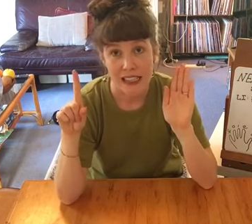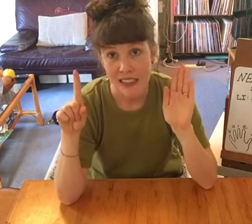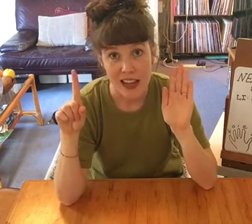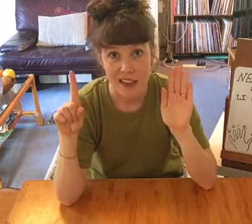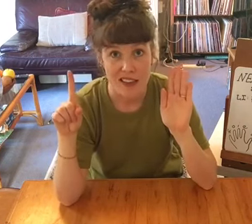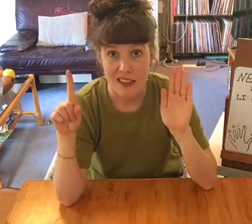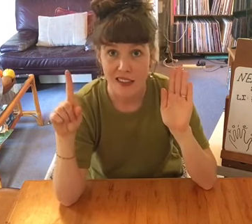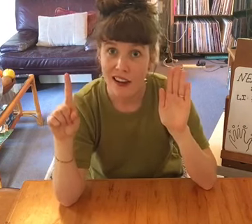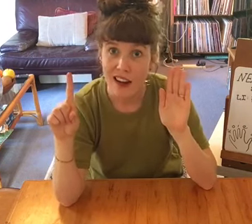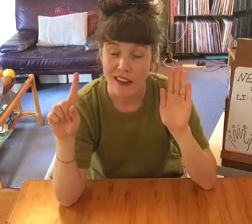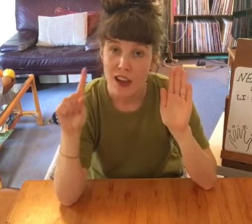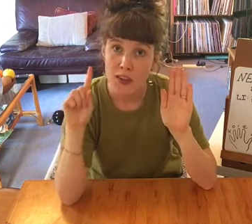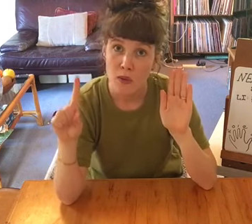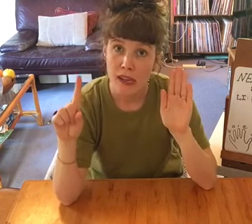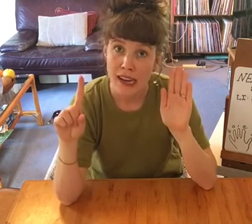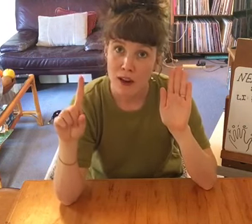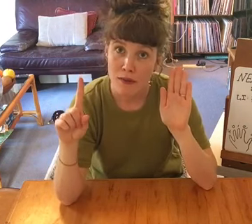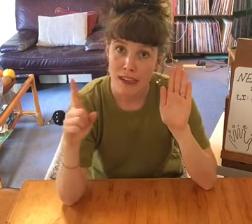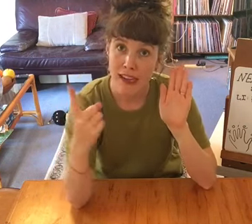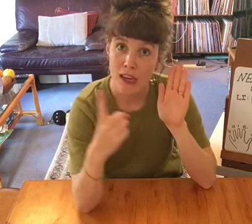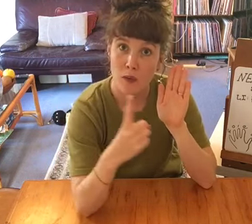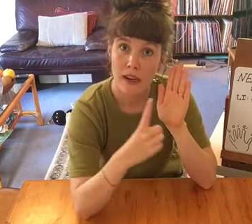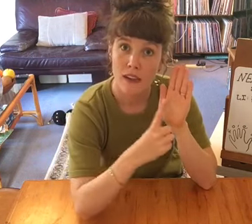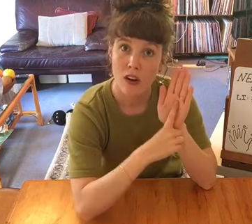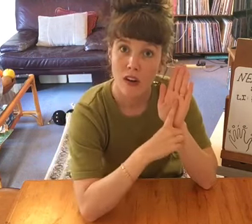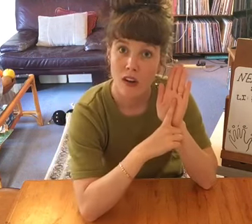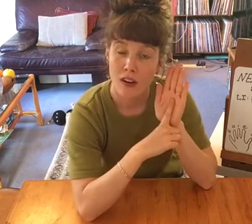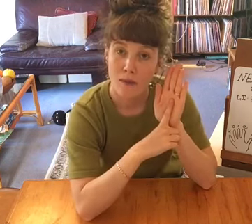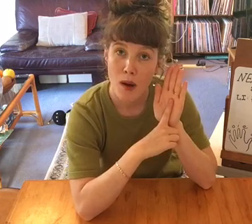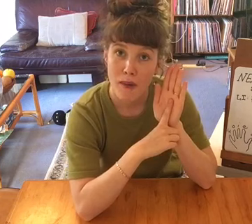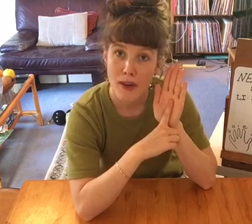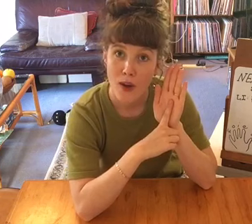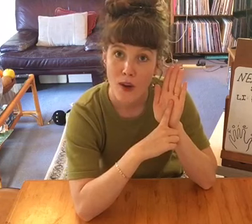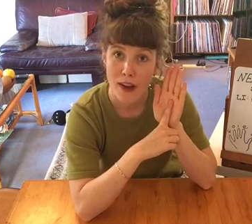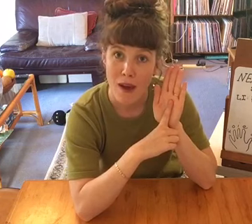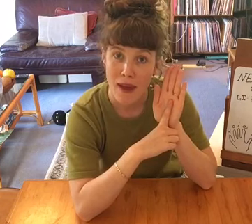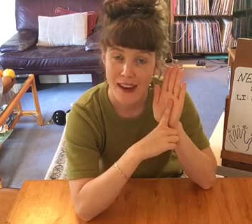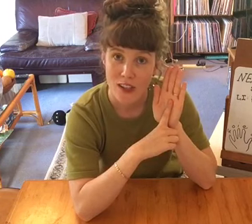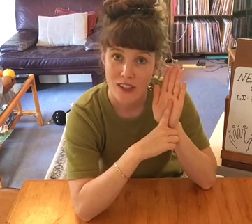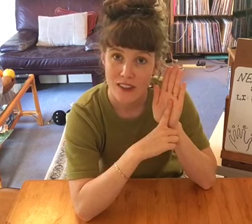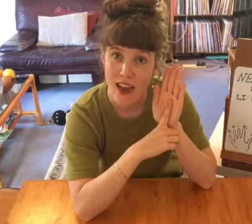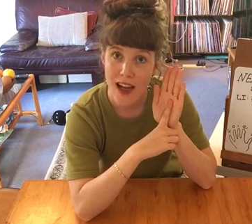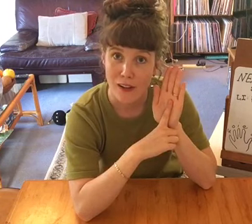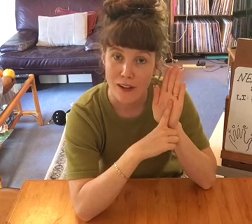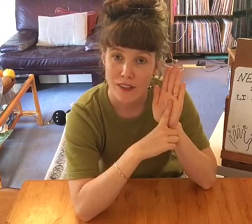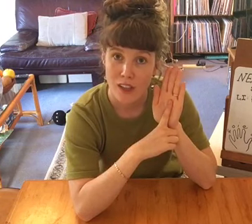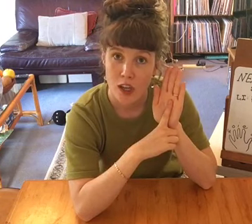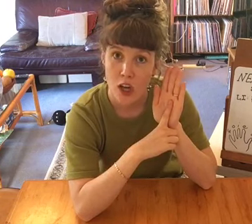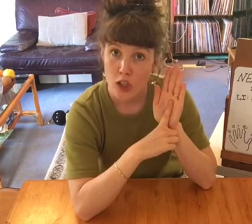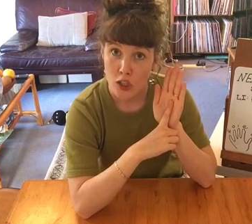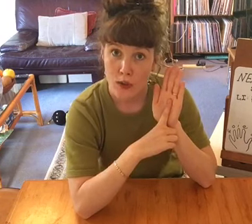L is just a line, so we get our finger and we pop it on our page. L. To do